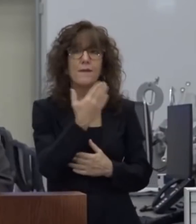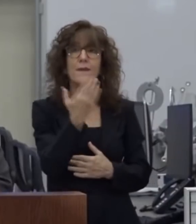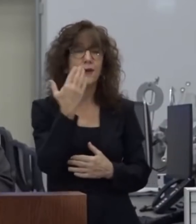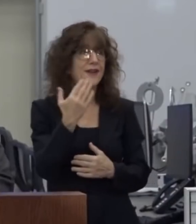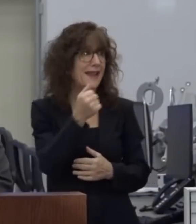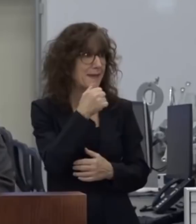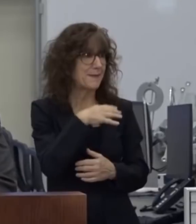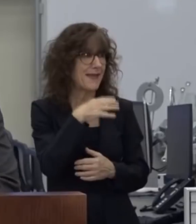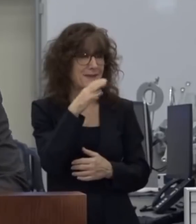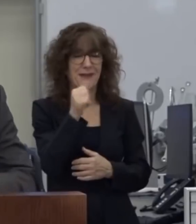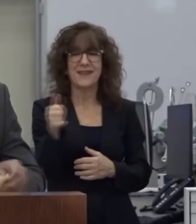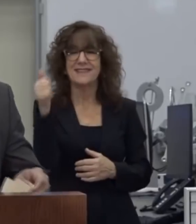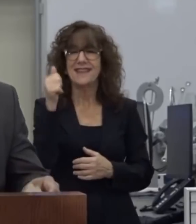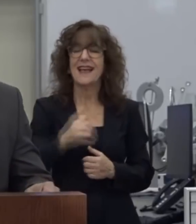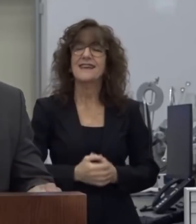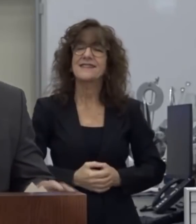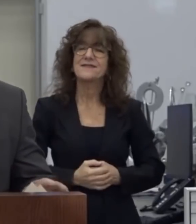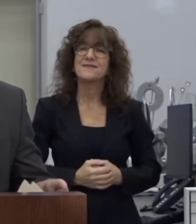Madam Exec.